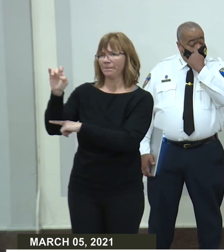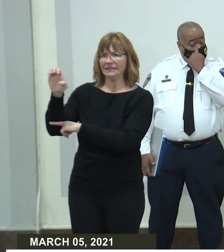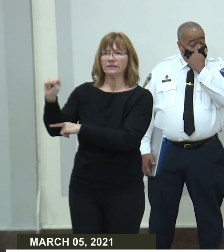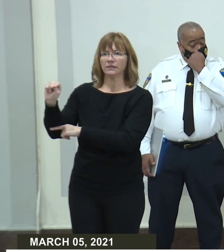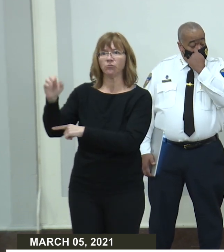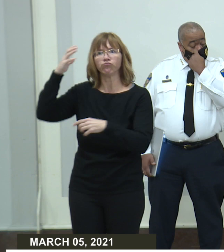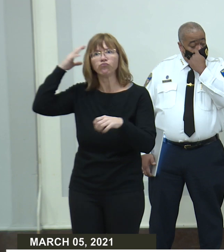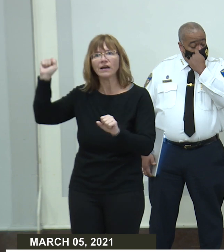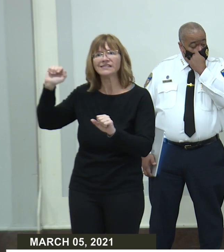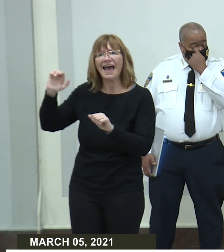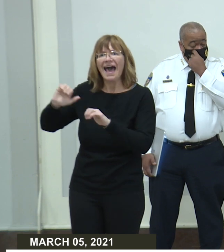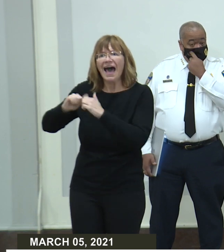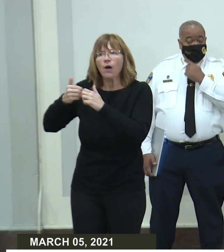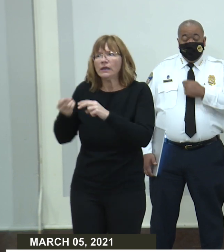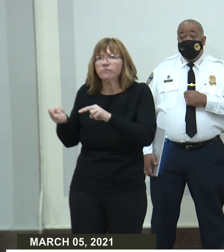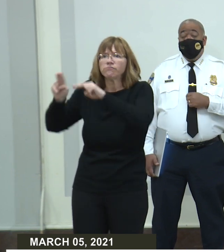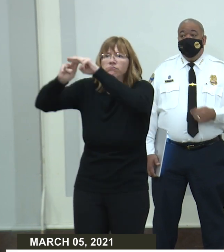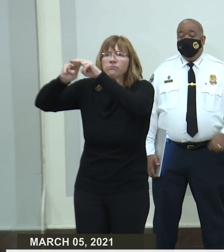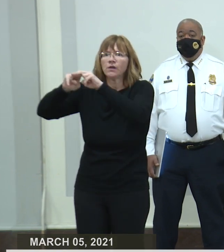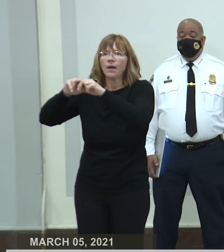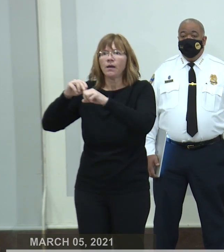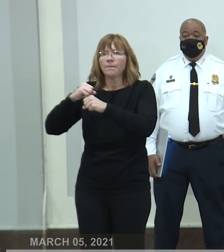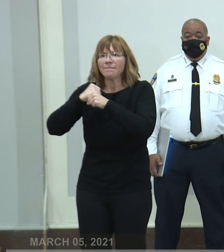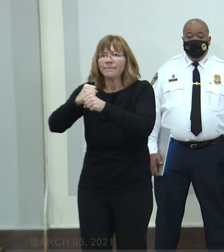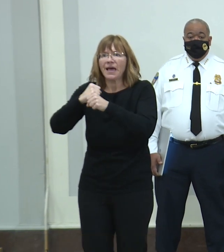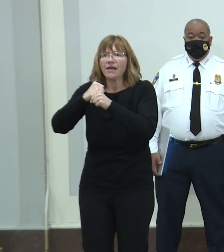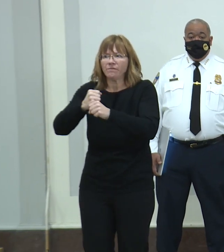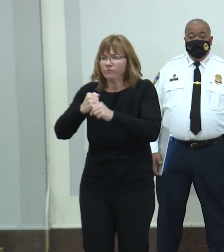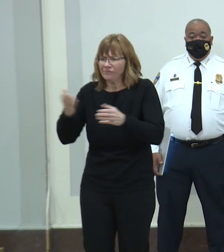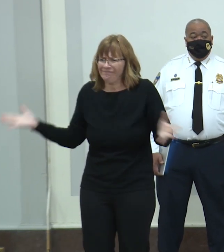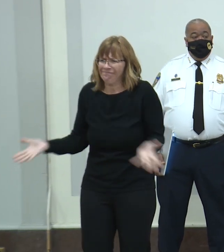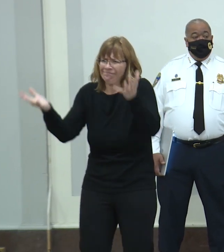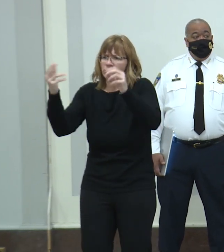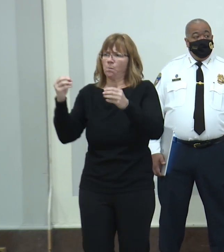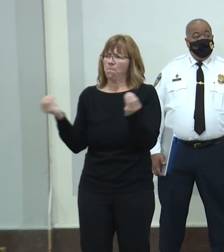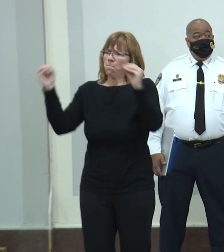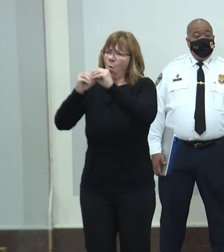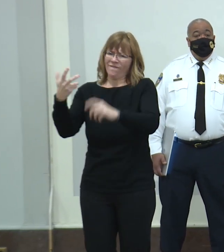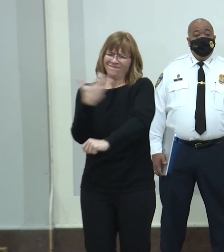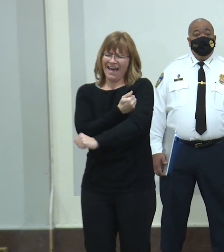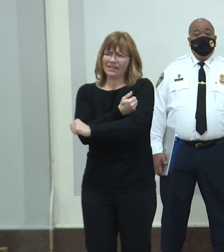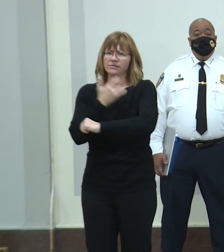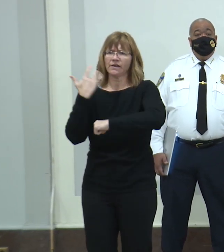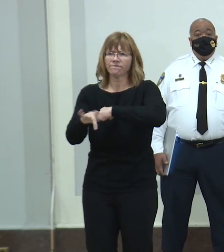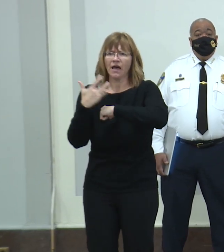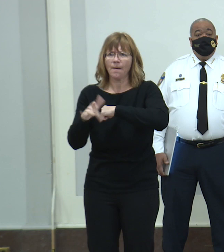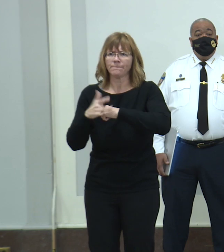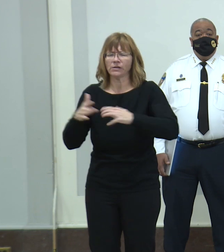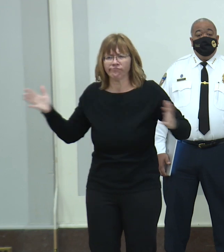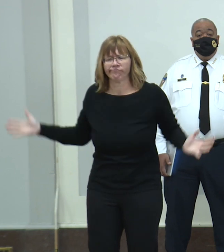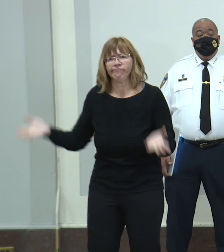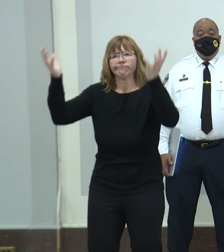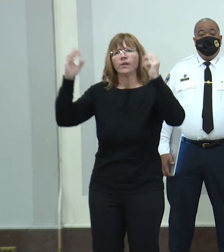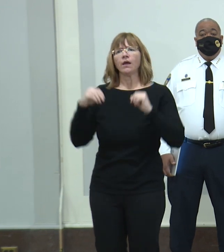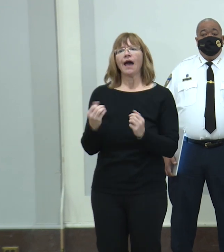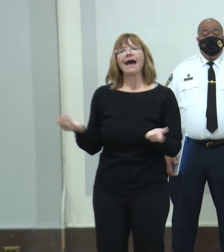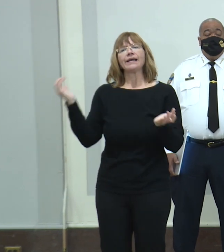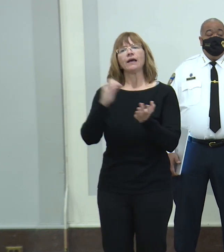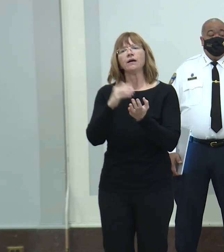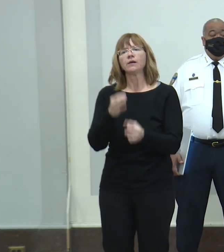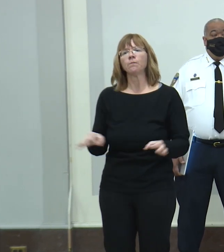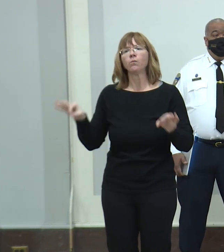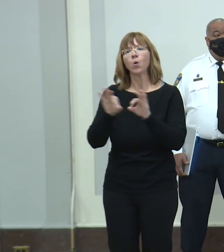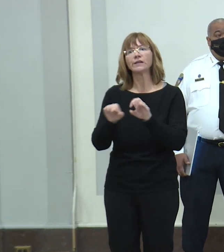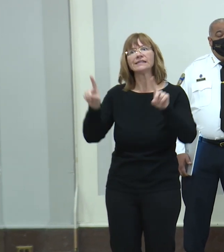of vaccine will mean more appointments for Baltimoreans. Lastly, I'd like to speak about the importance of COVID-19 testing. We